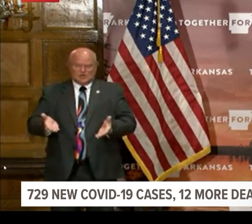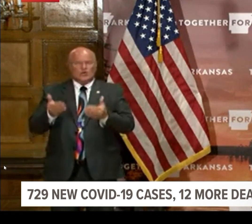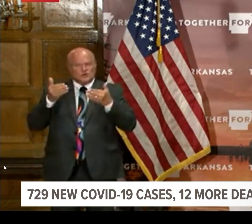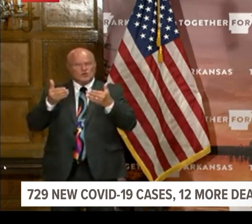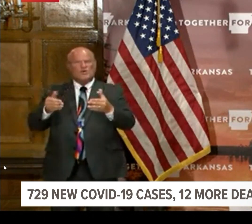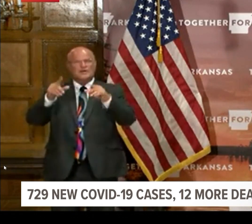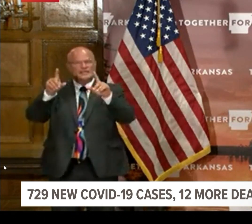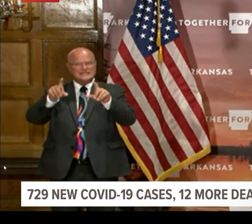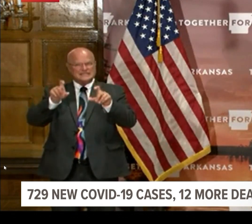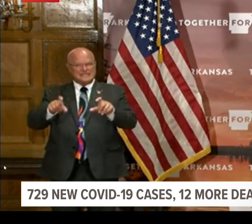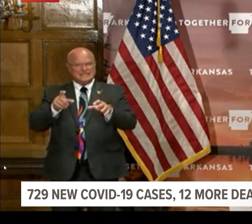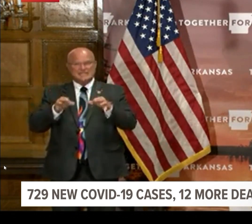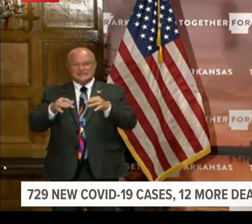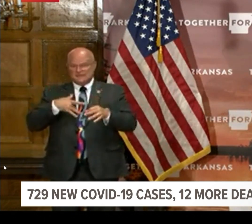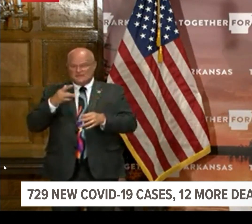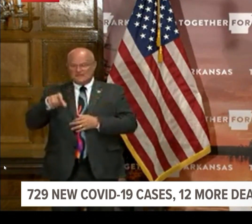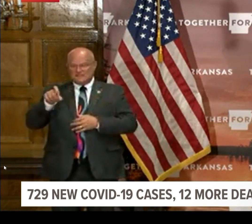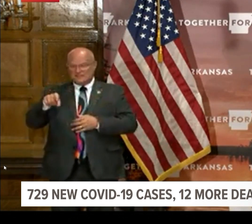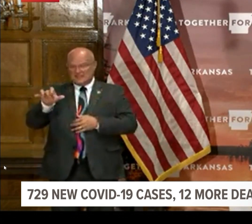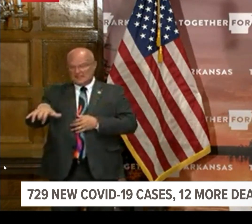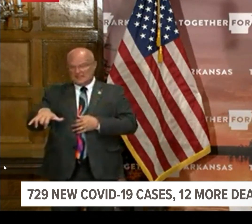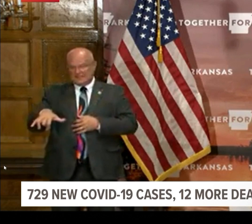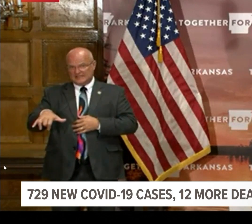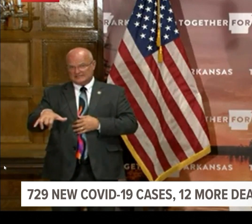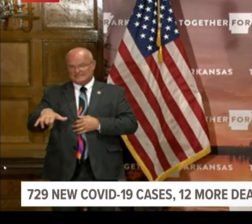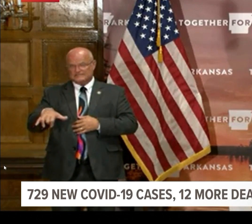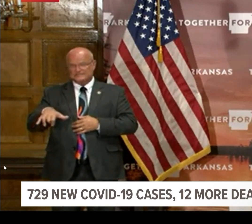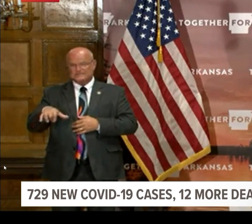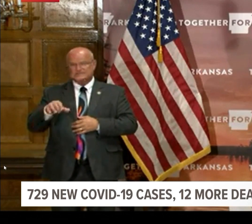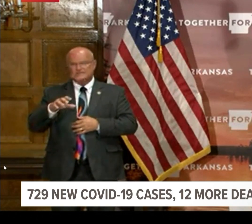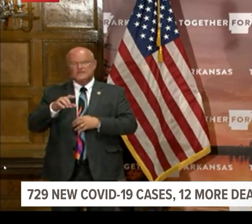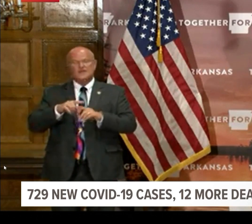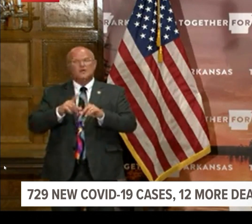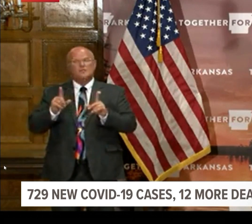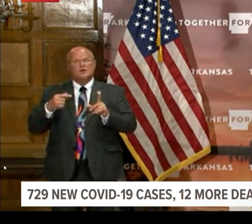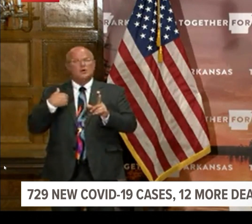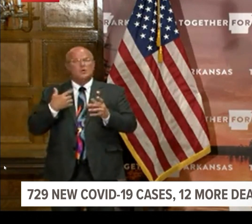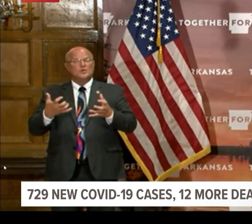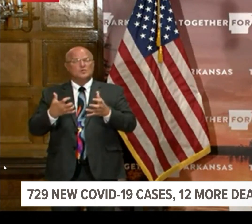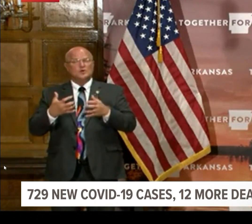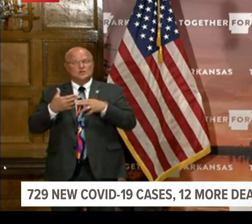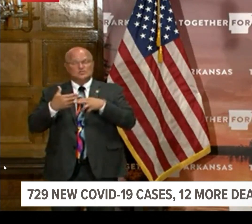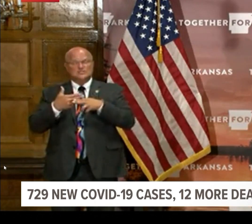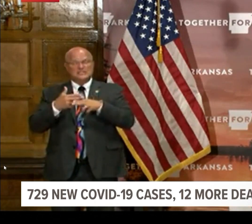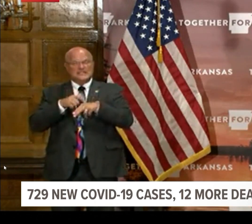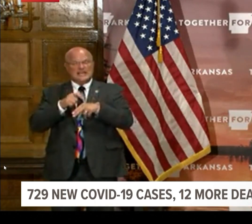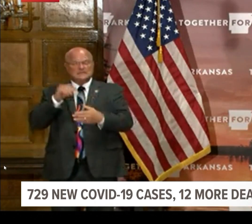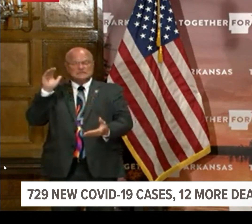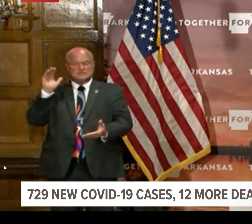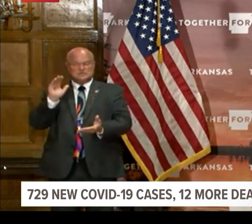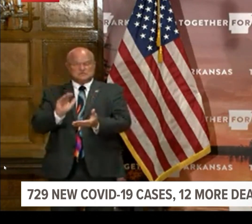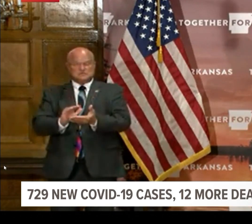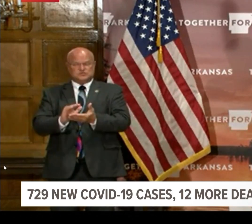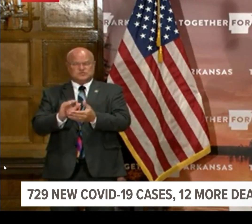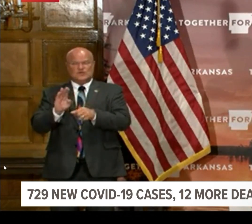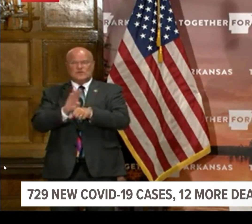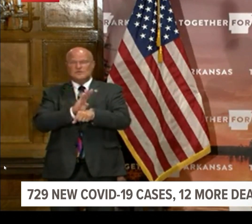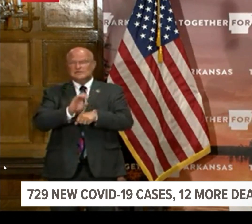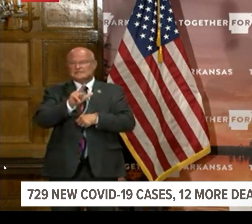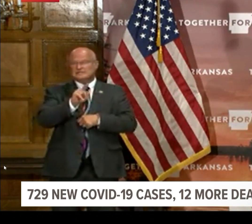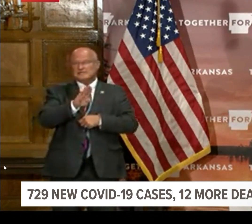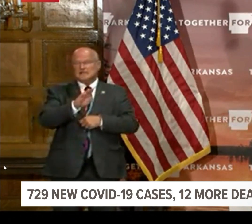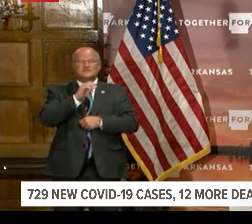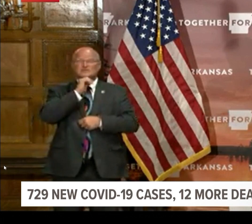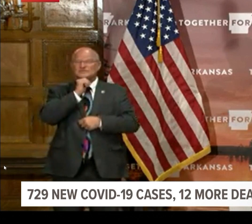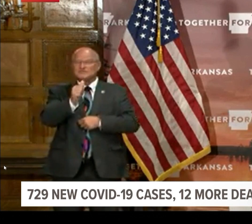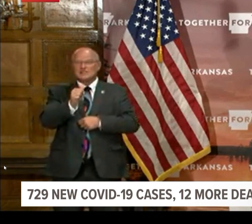go ahead and get the test done if you feel like you need that, but we want to shorten that time from the commercial labs so it's